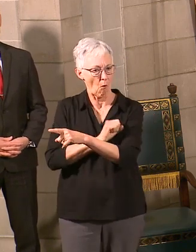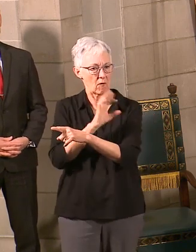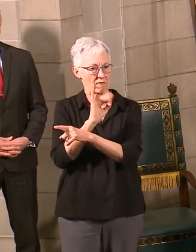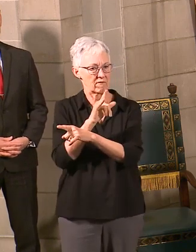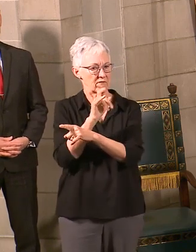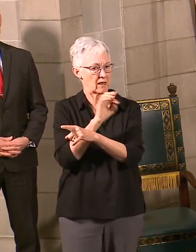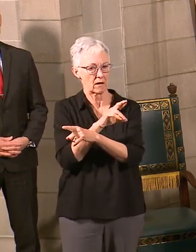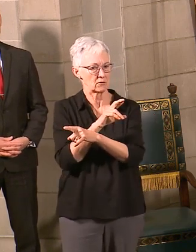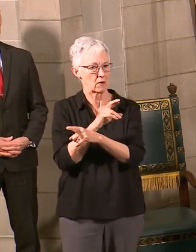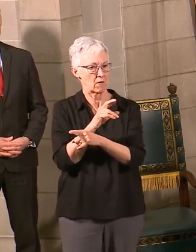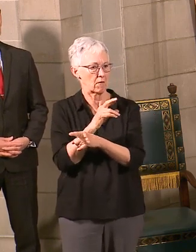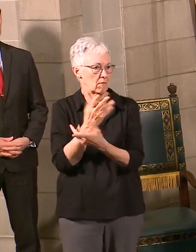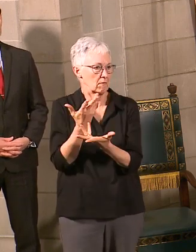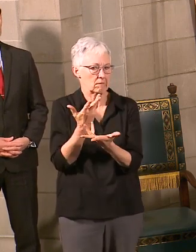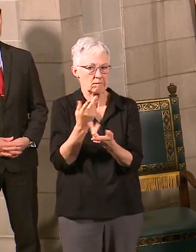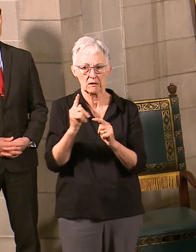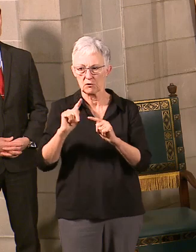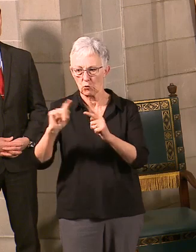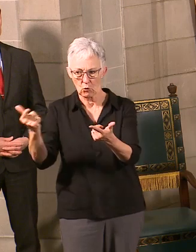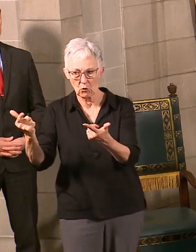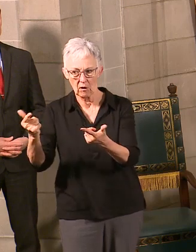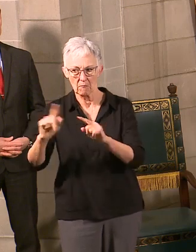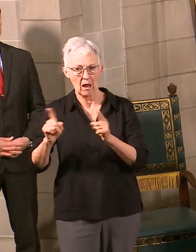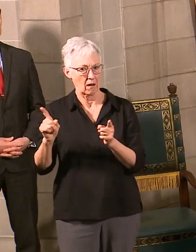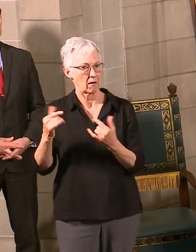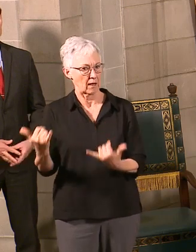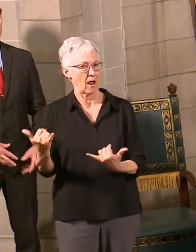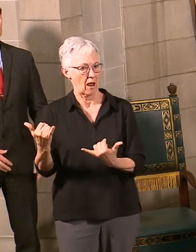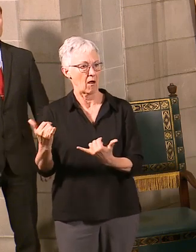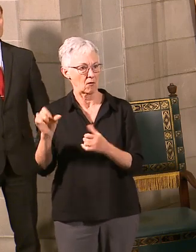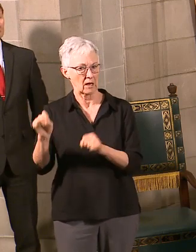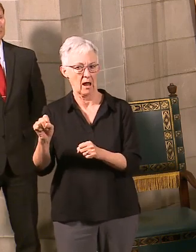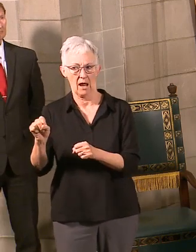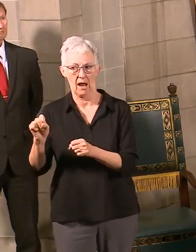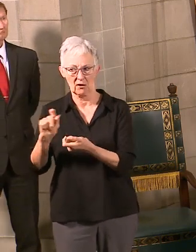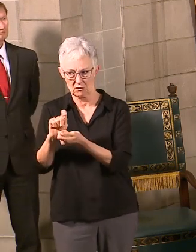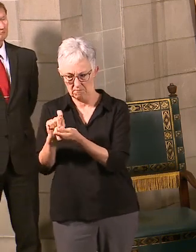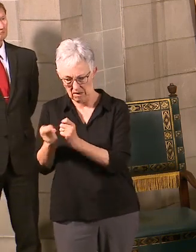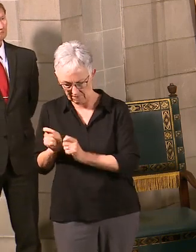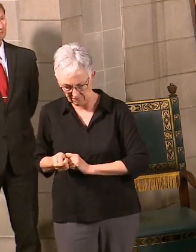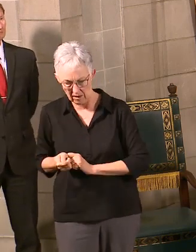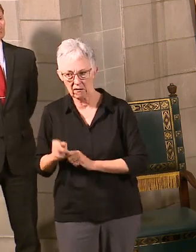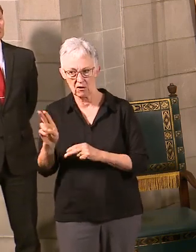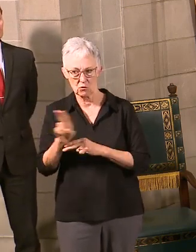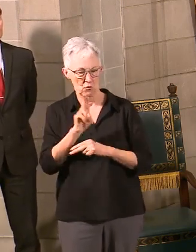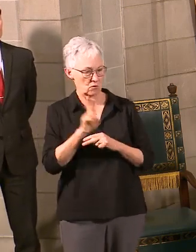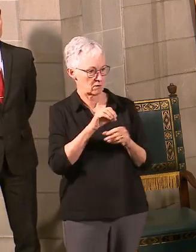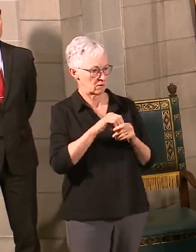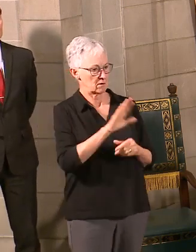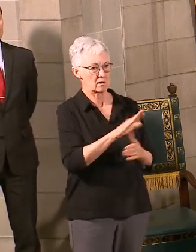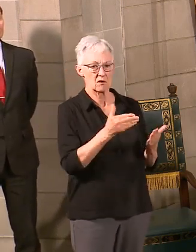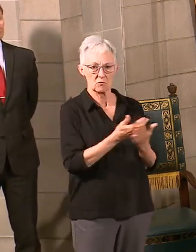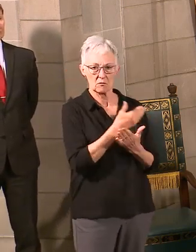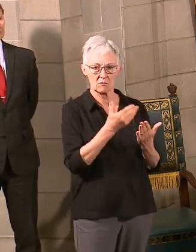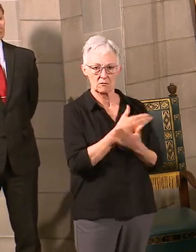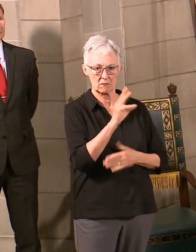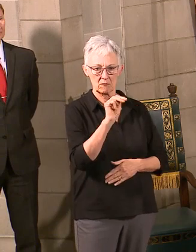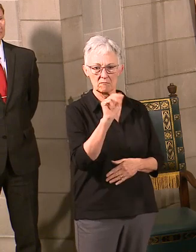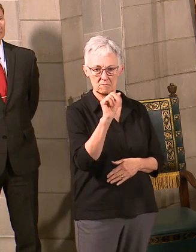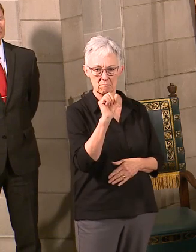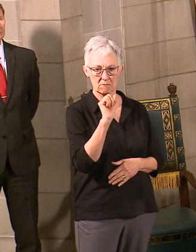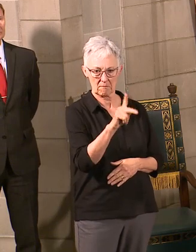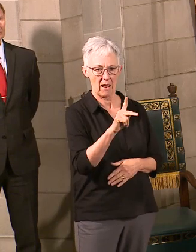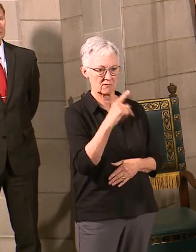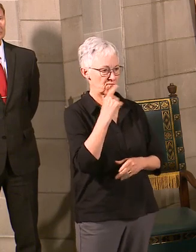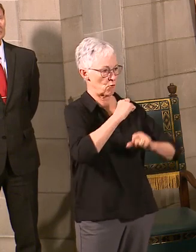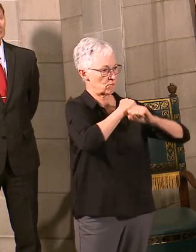and thus help save on those N95 masks that are in such short supply for our healthcare workers, other law enforcement, and so forth. So just want to